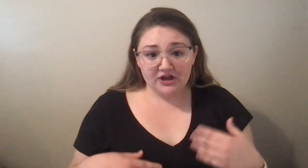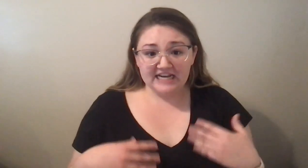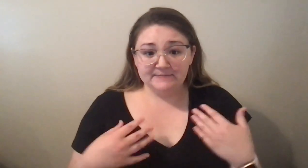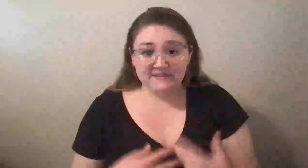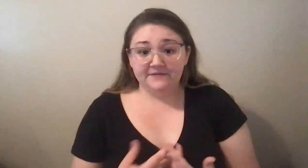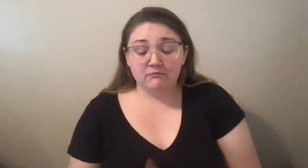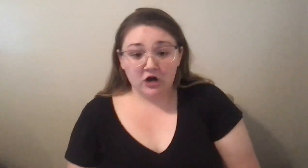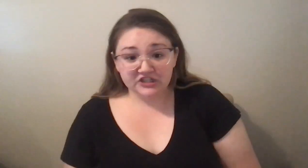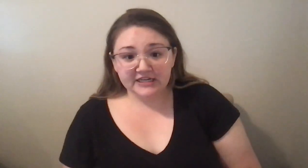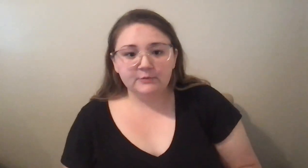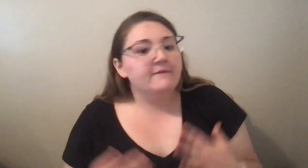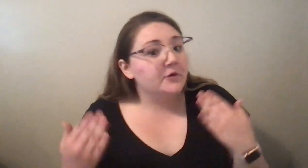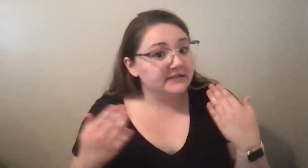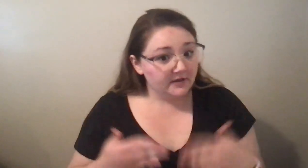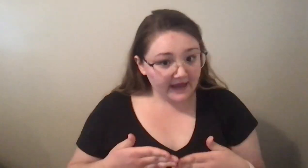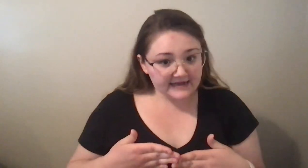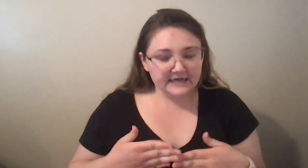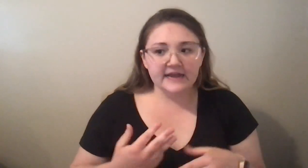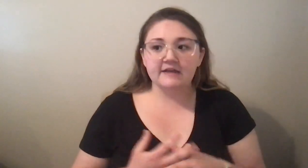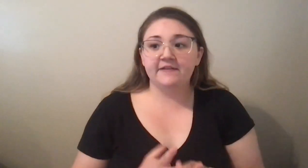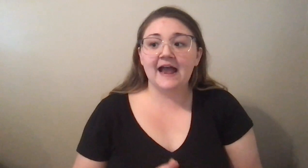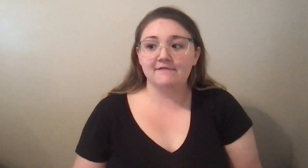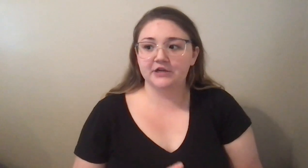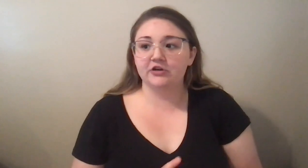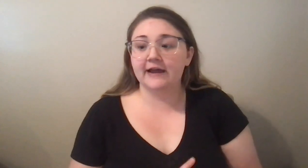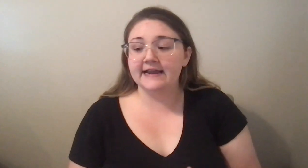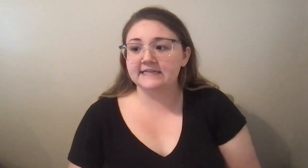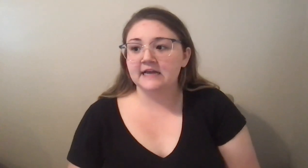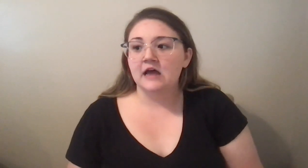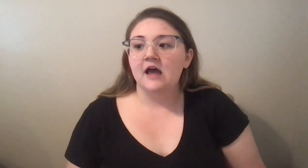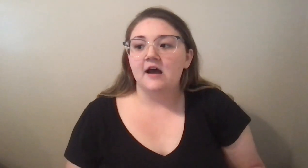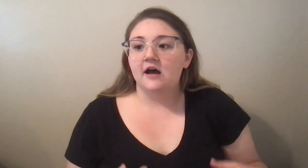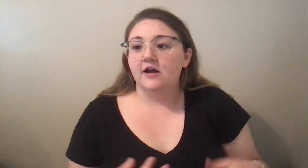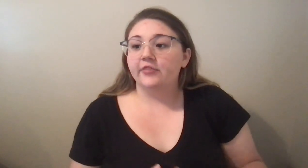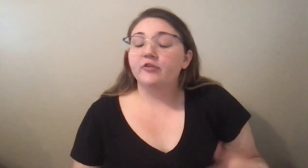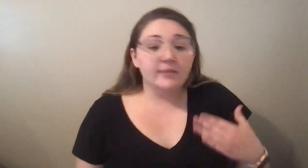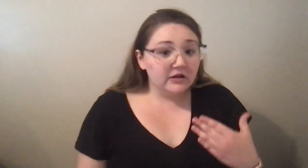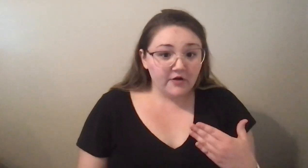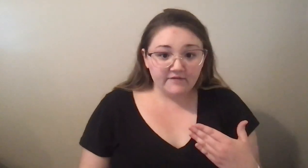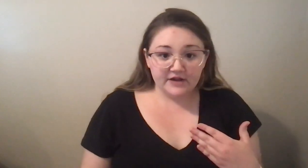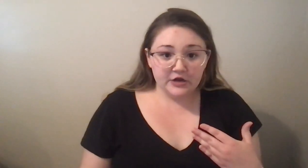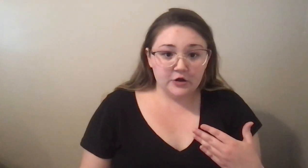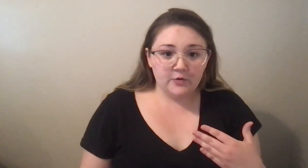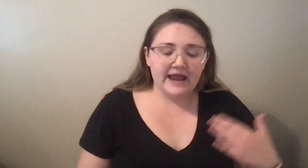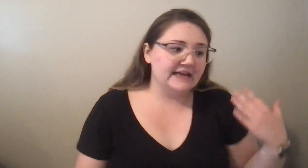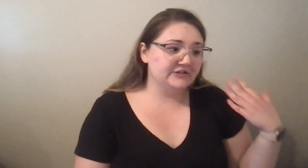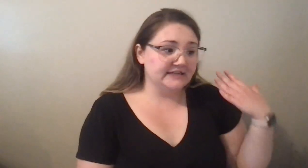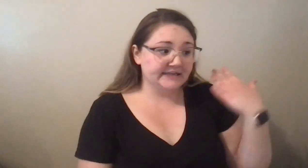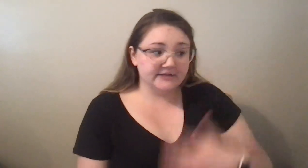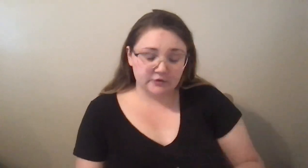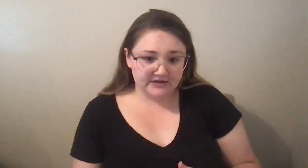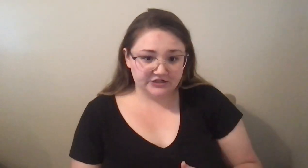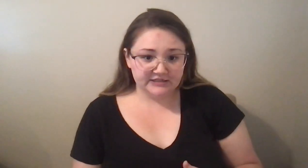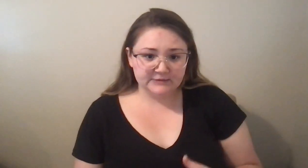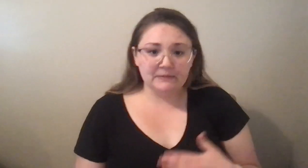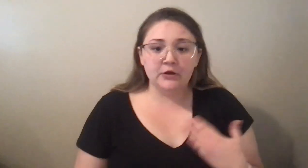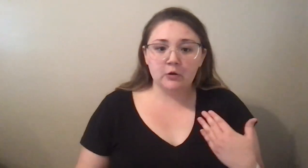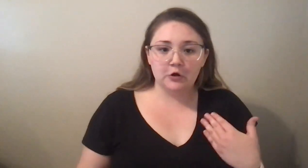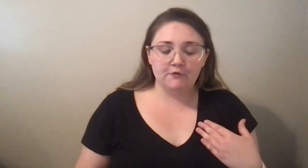are working on a specific project, we focus on that. If they have to create a 3 minute long video answering a series of questions, we will